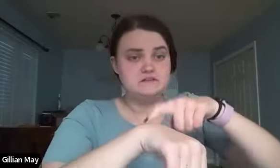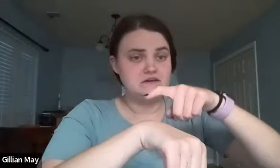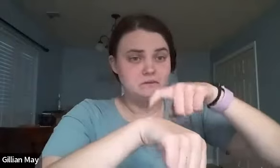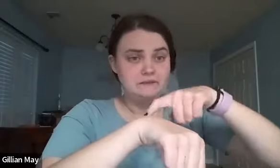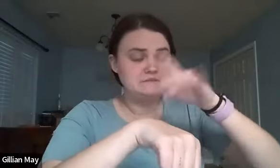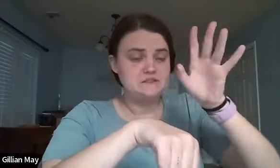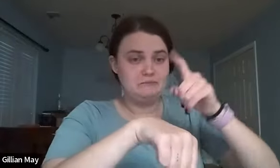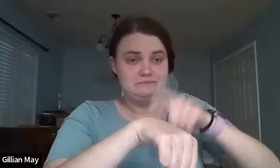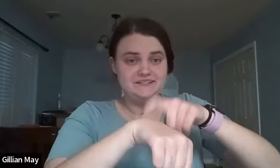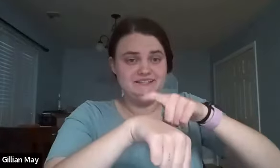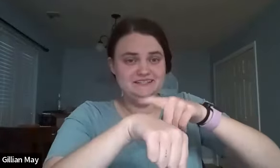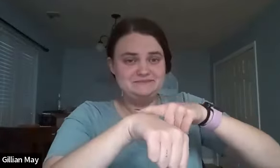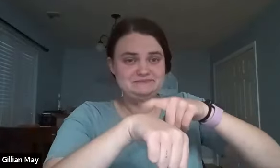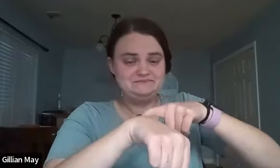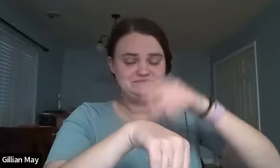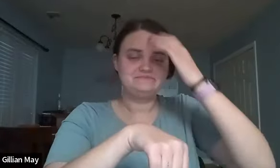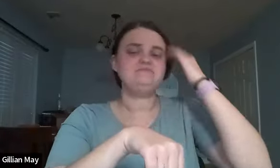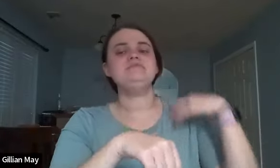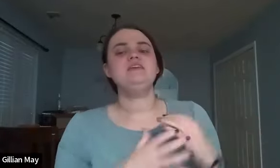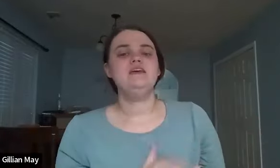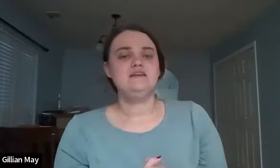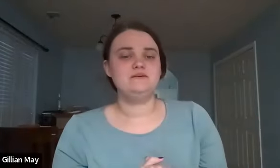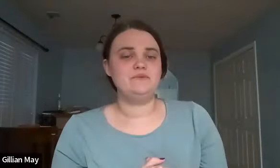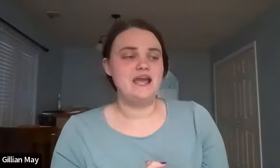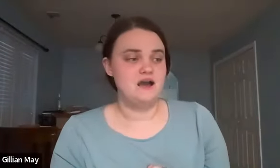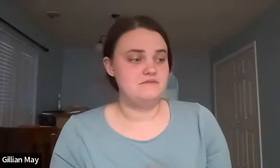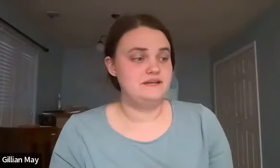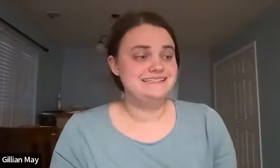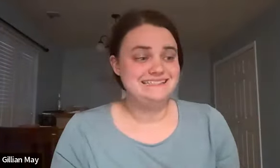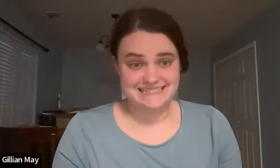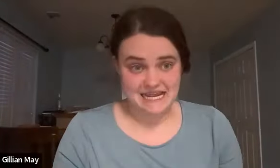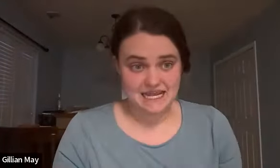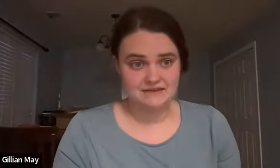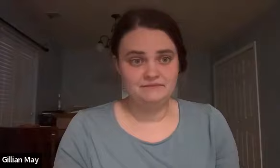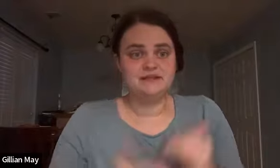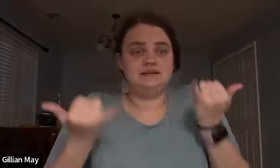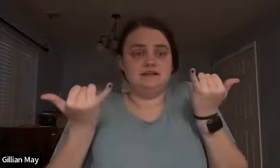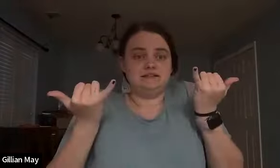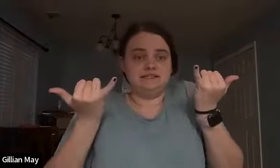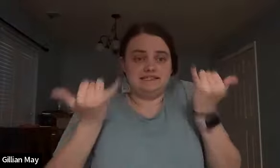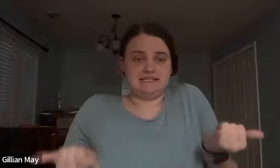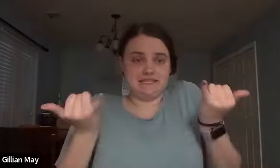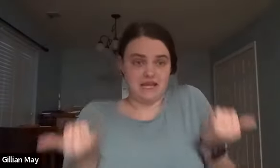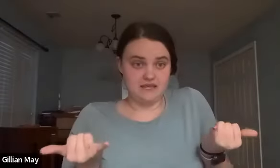thing for me. So then we have today,